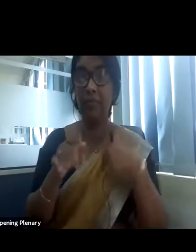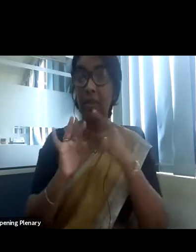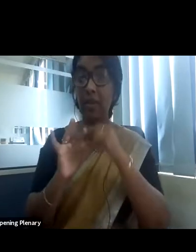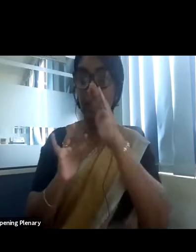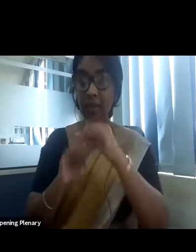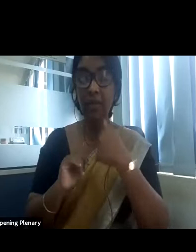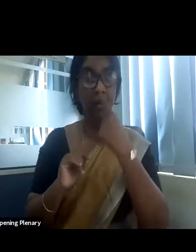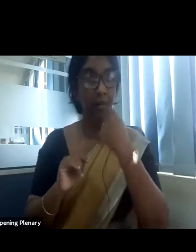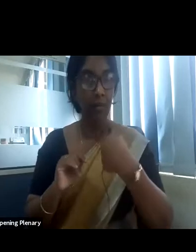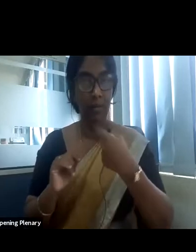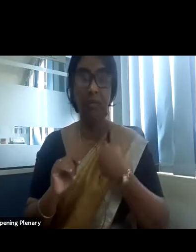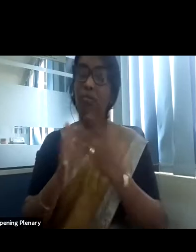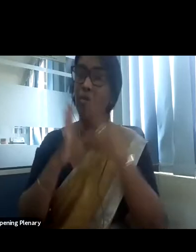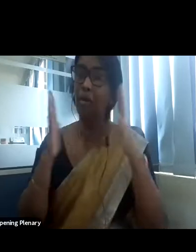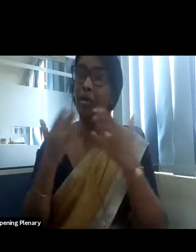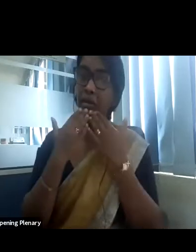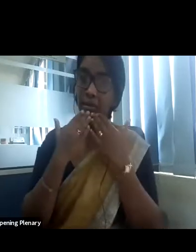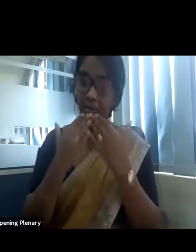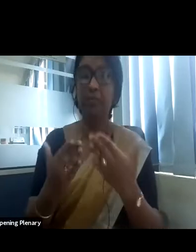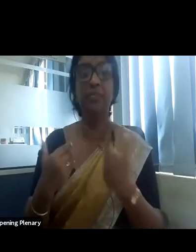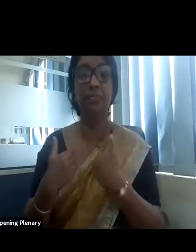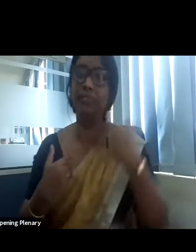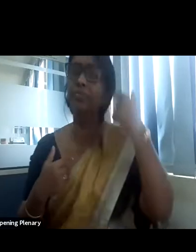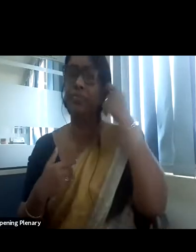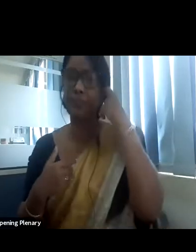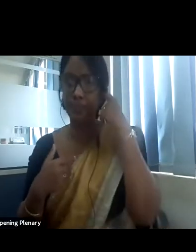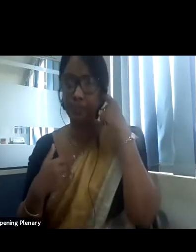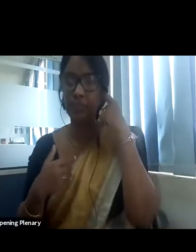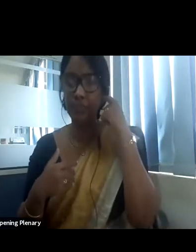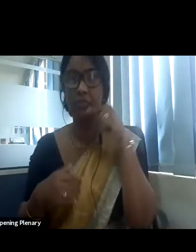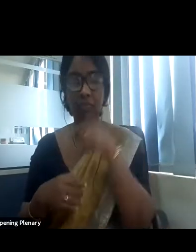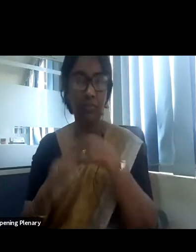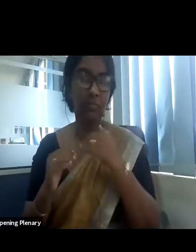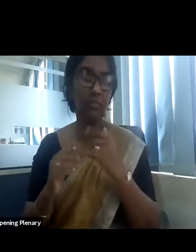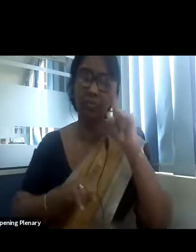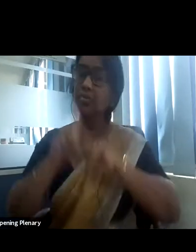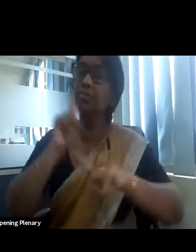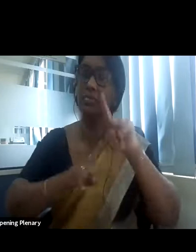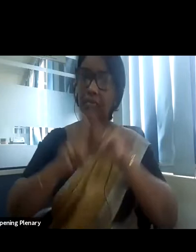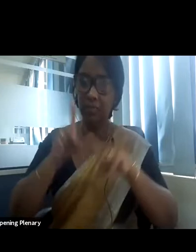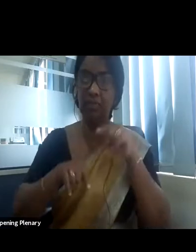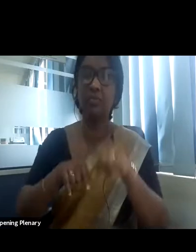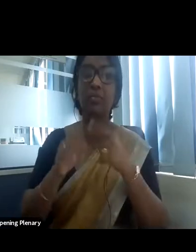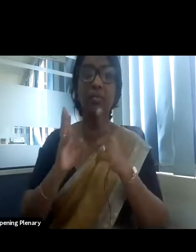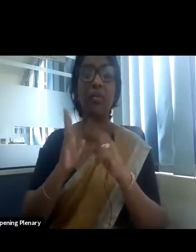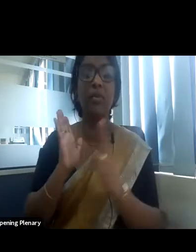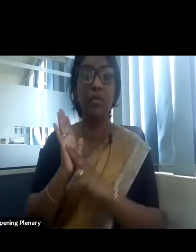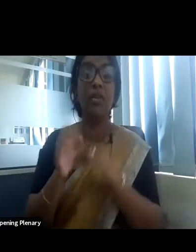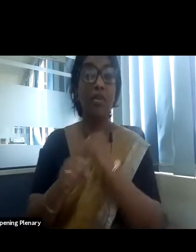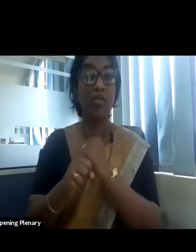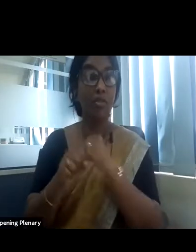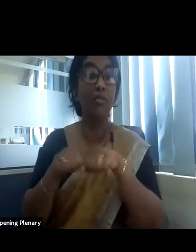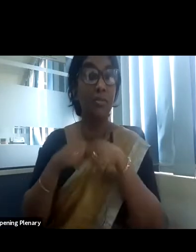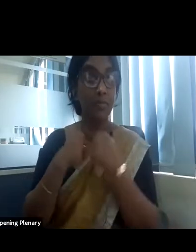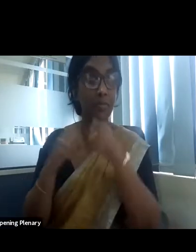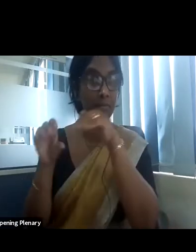my understanding that this dialogue is a part of multi-layer strategy of the UN Global Compact designed to drive business